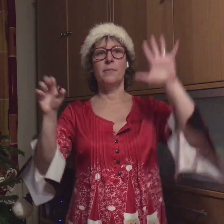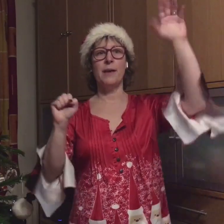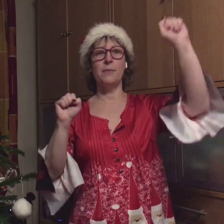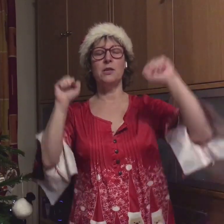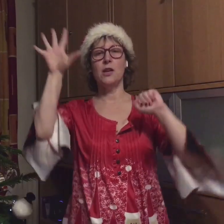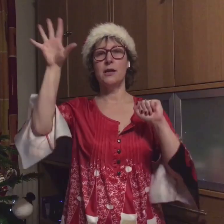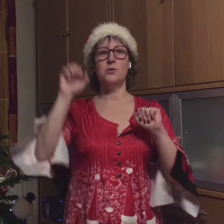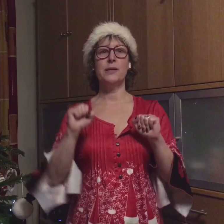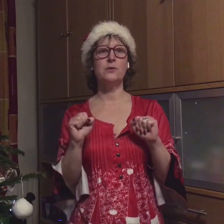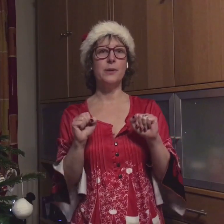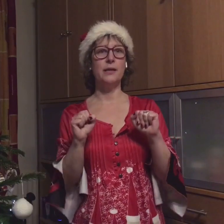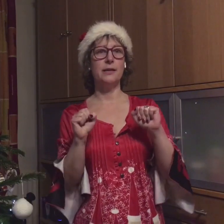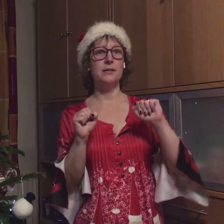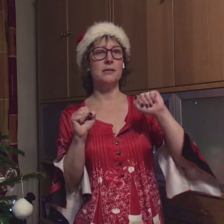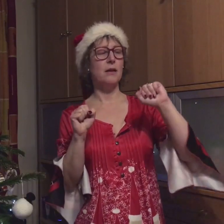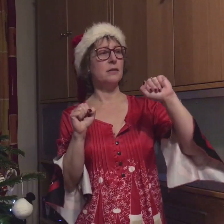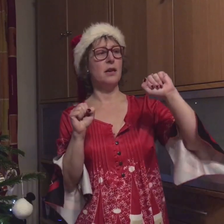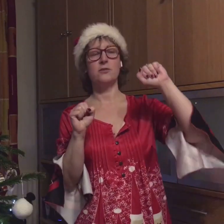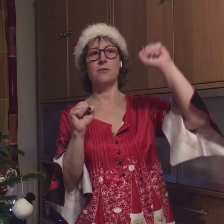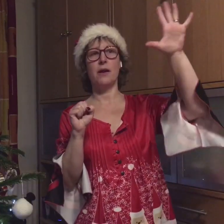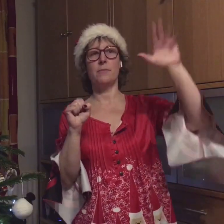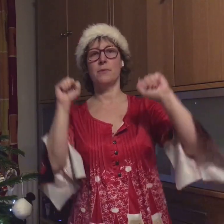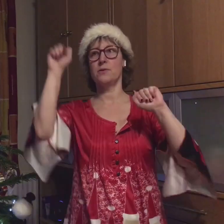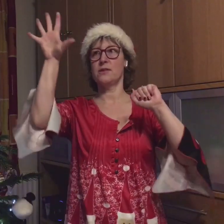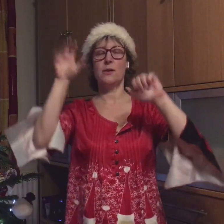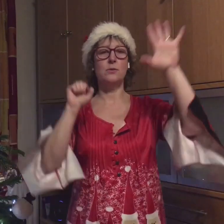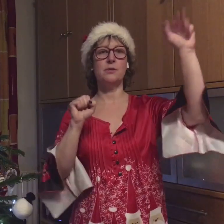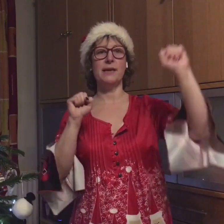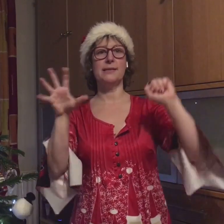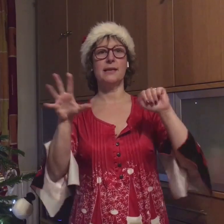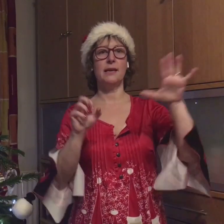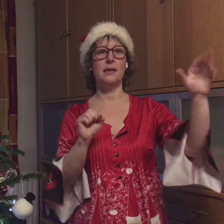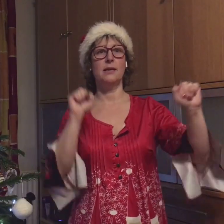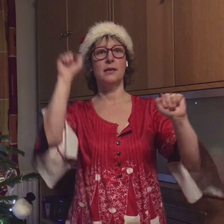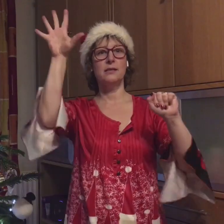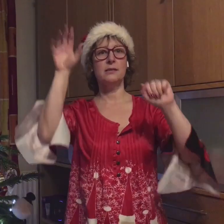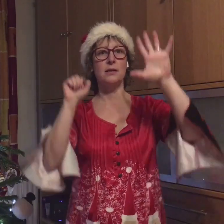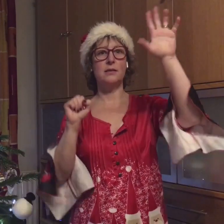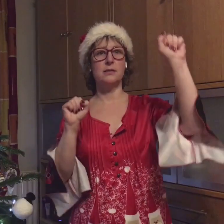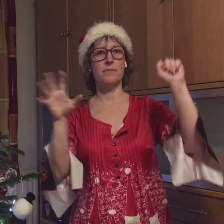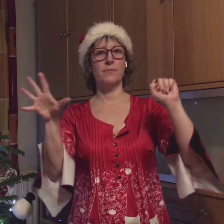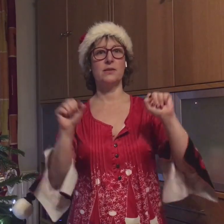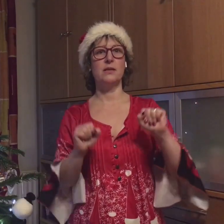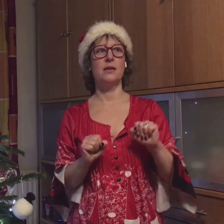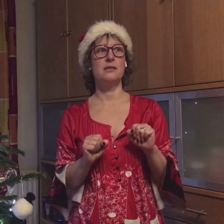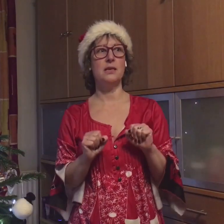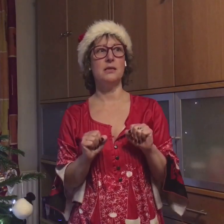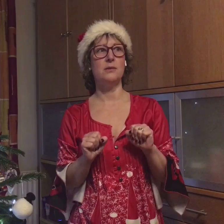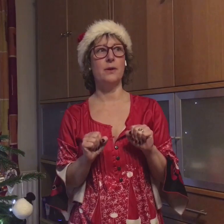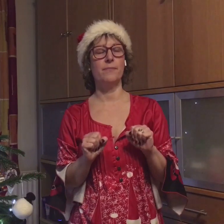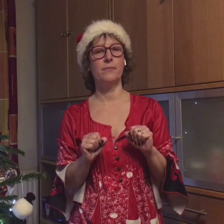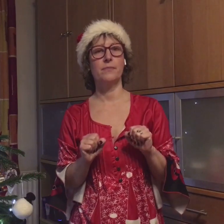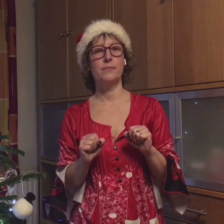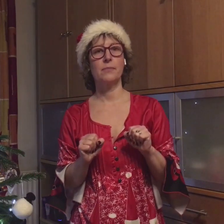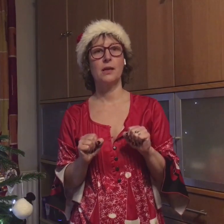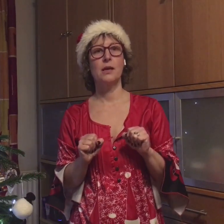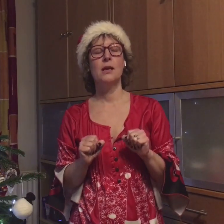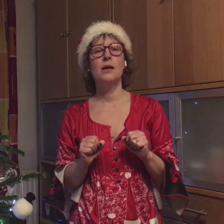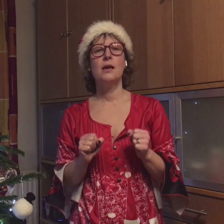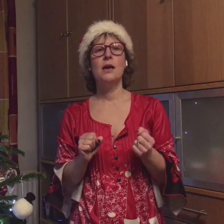Bet when you learnt Twinkle Twinkle Little Star as a nursery rhyme, you did that automatically. Stars, that's a nice easy one.